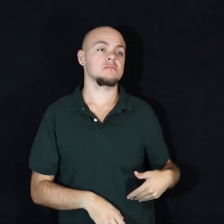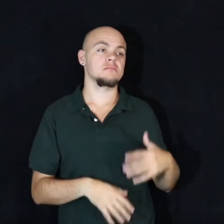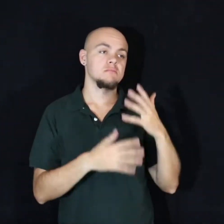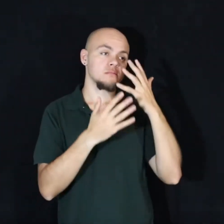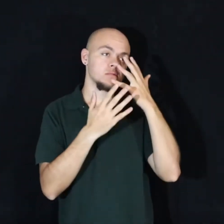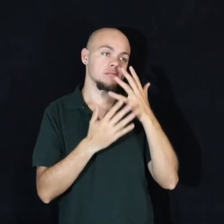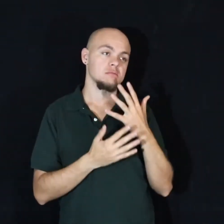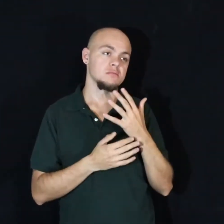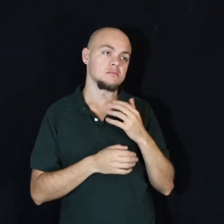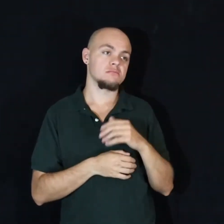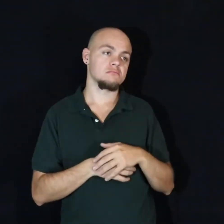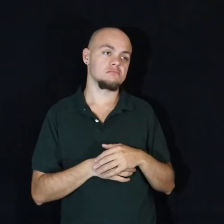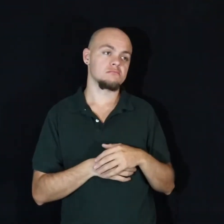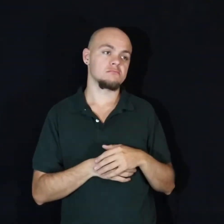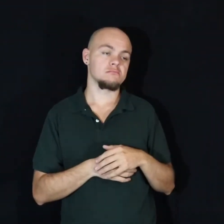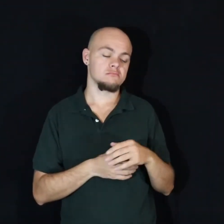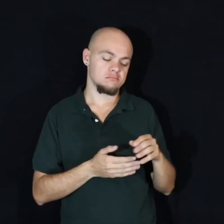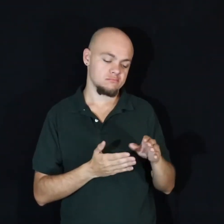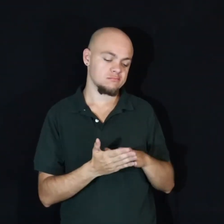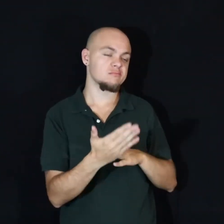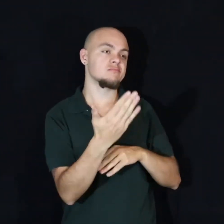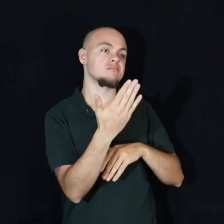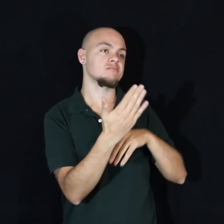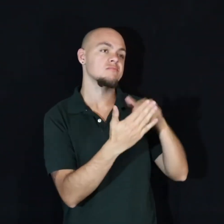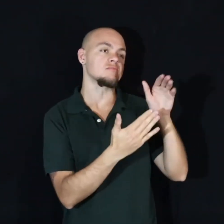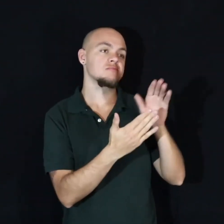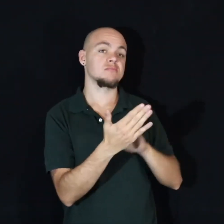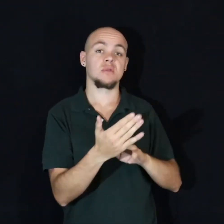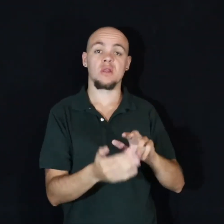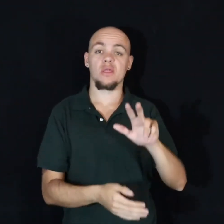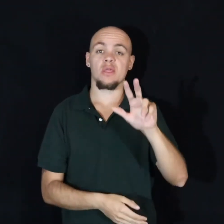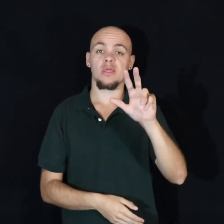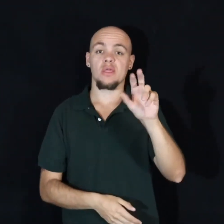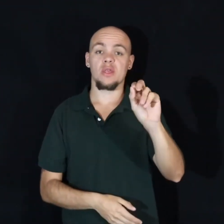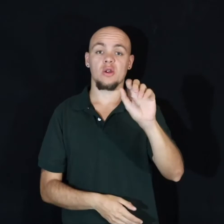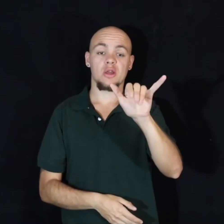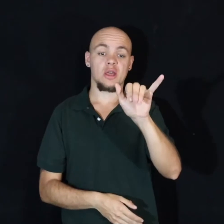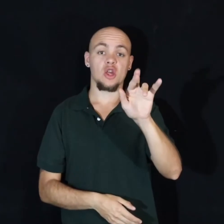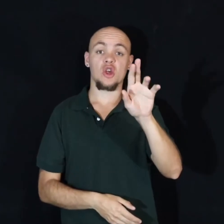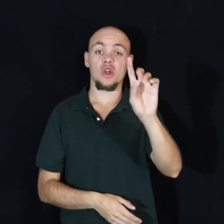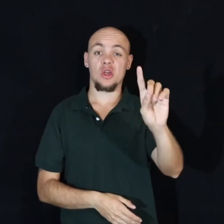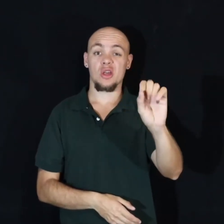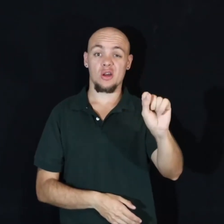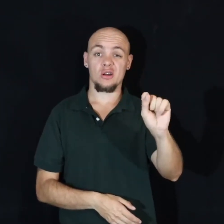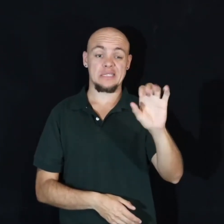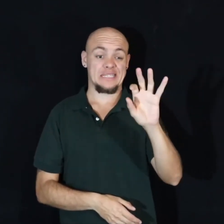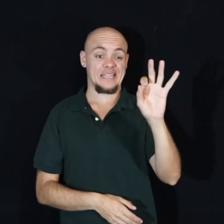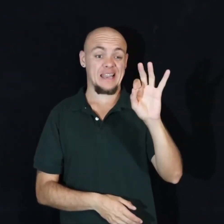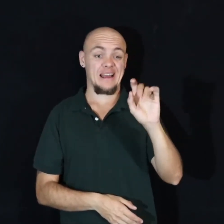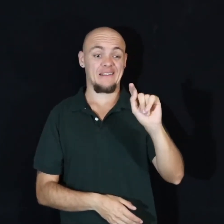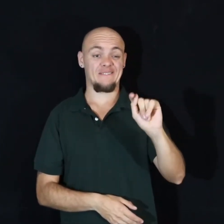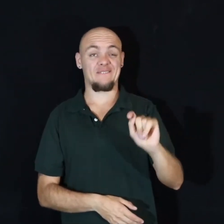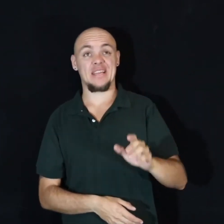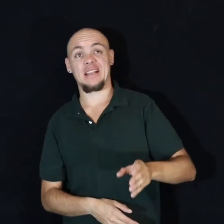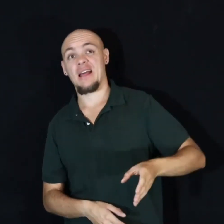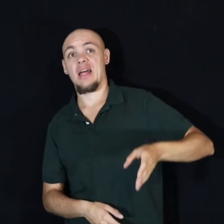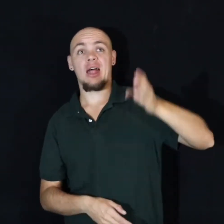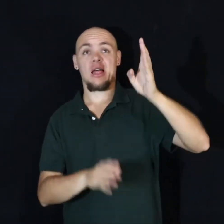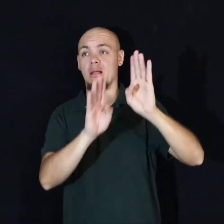his spirit. 30 yards of board fence 9 feet high. Life to him seemed